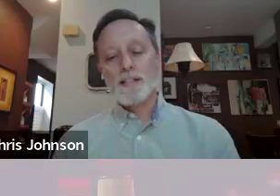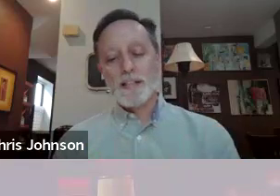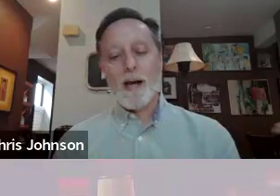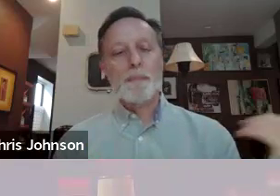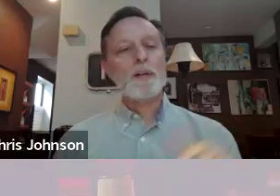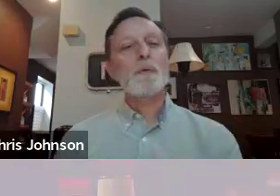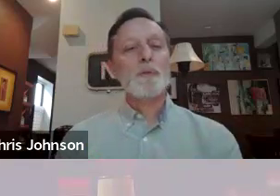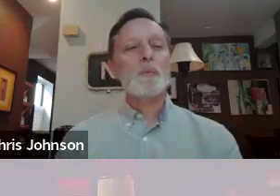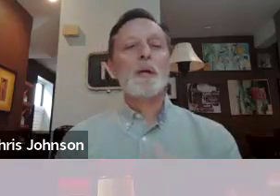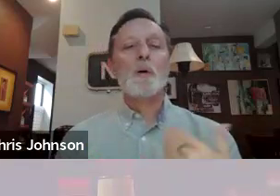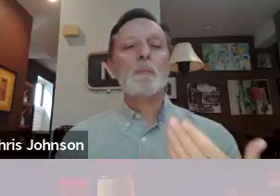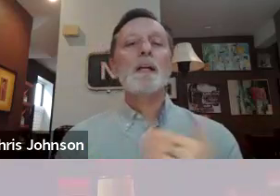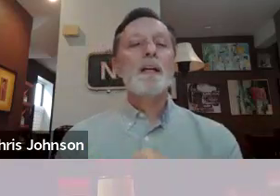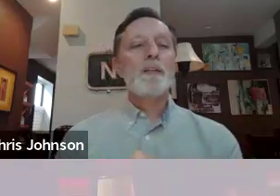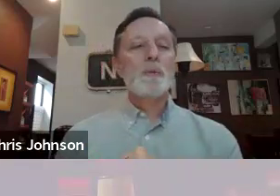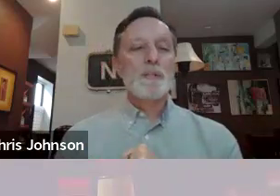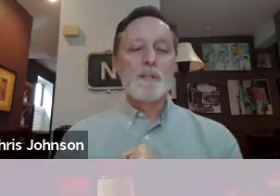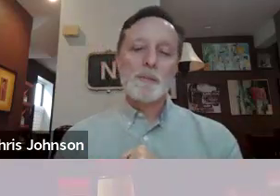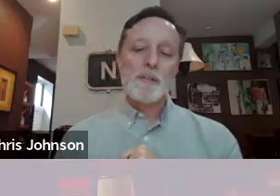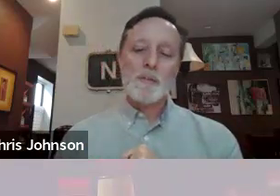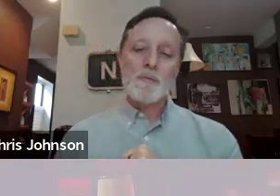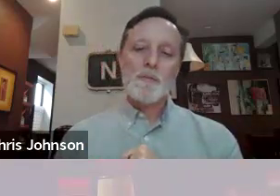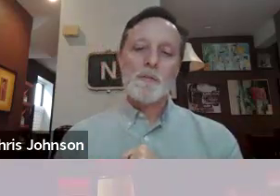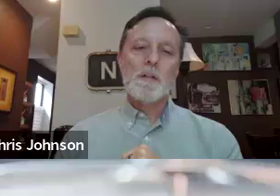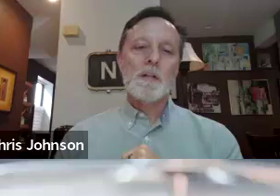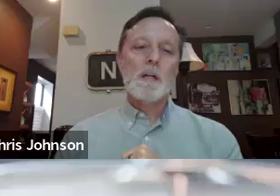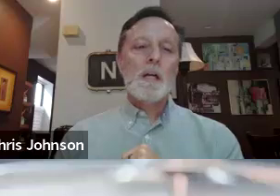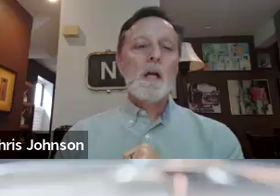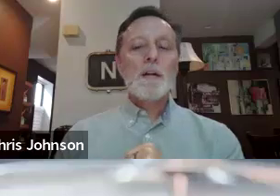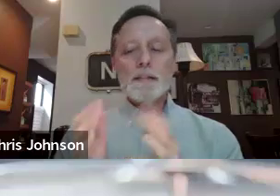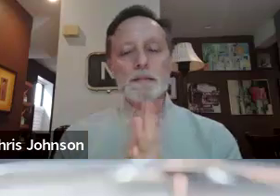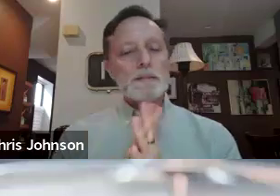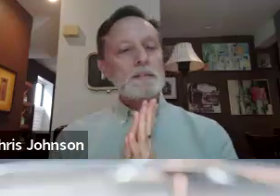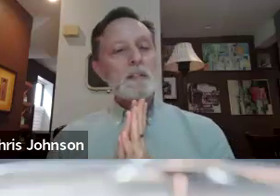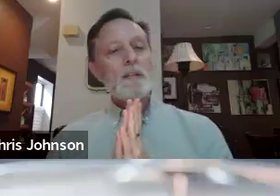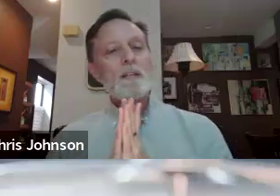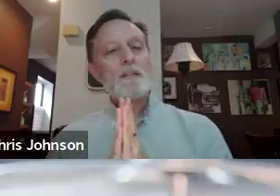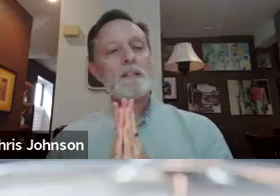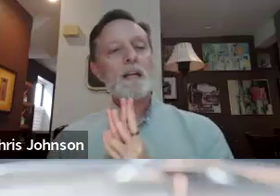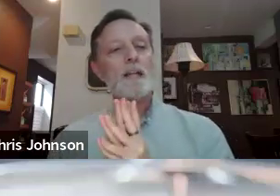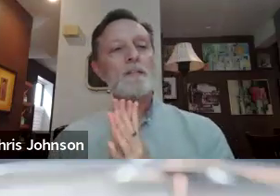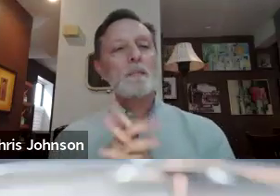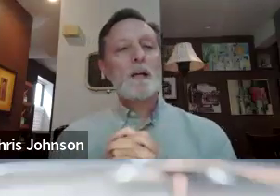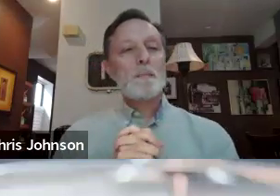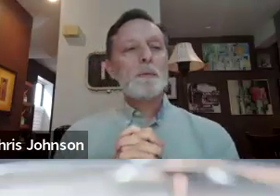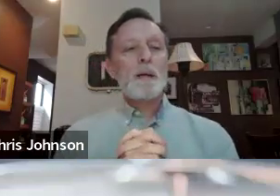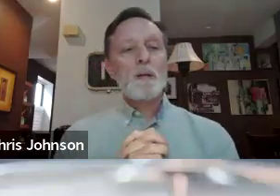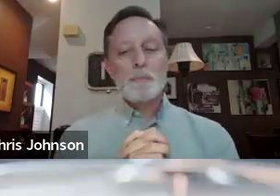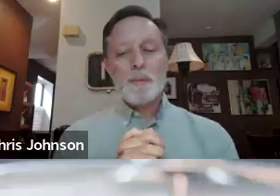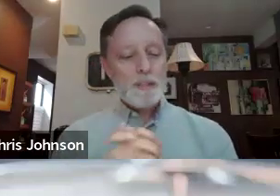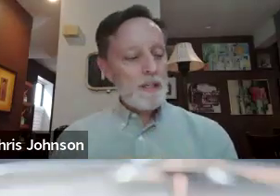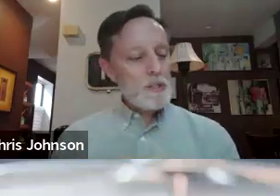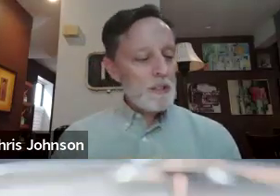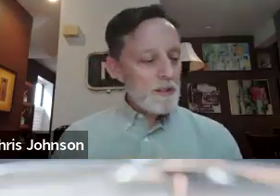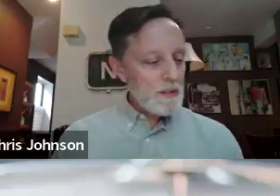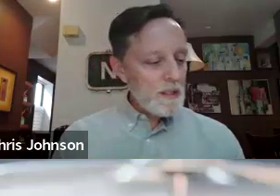the auto accident happened on the person's way home and you can still be sued. All right. That's the end of my